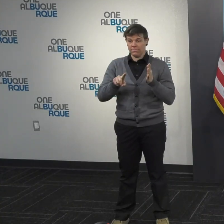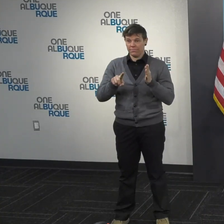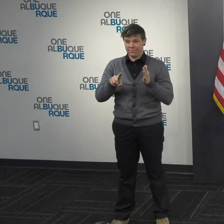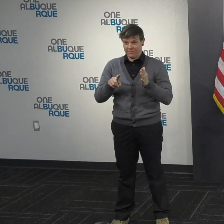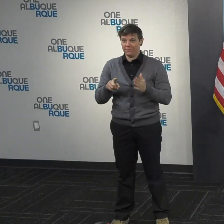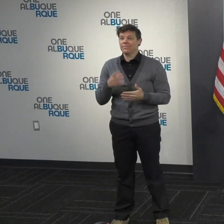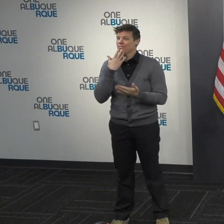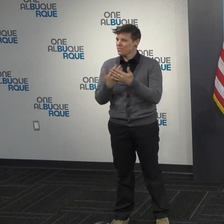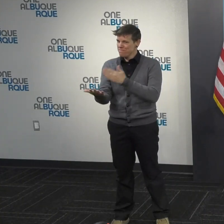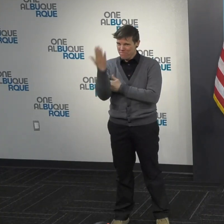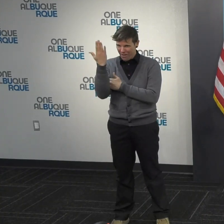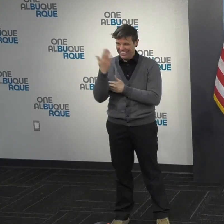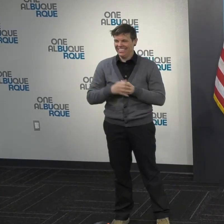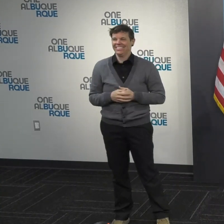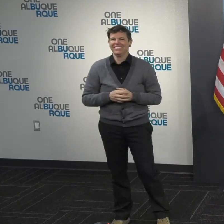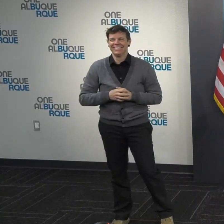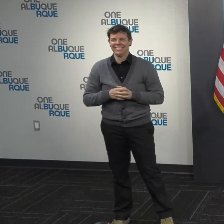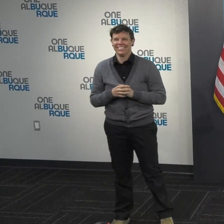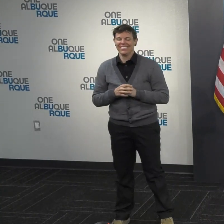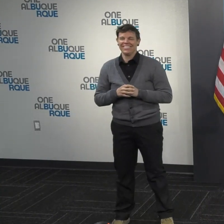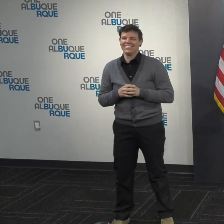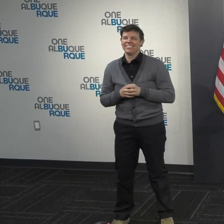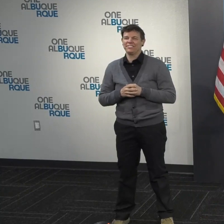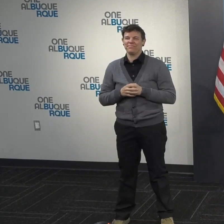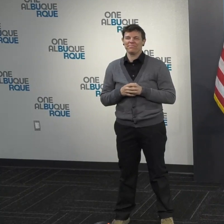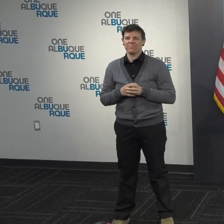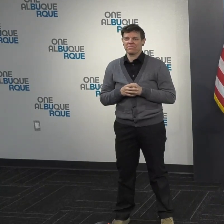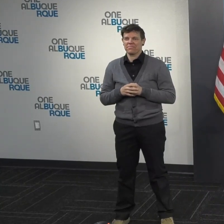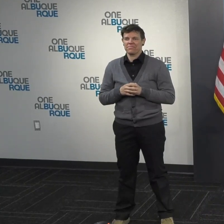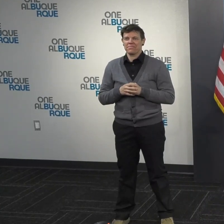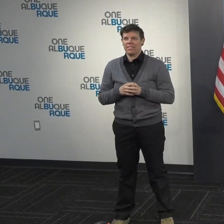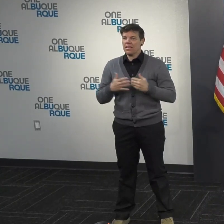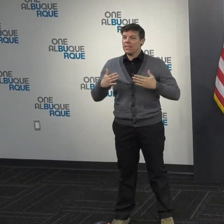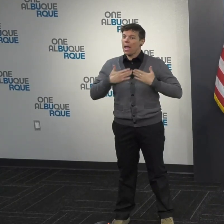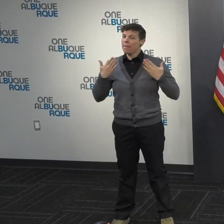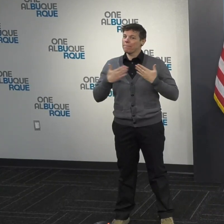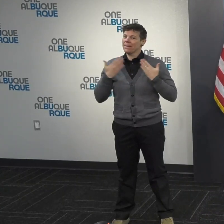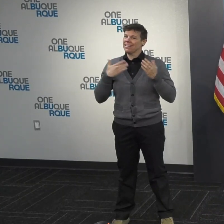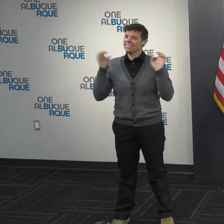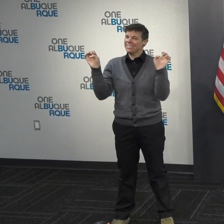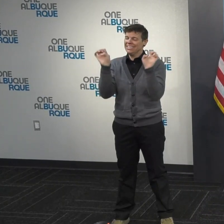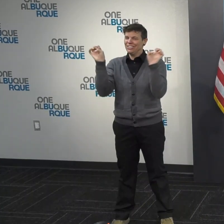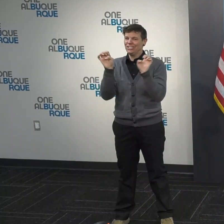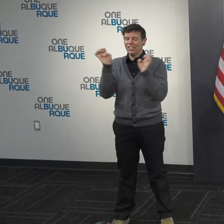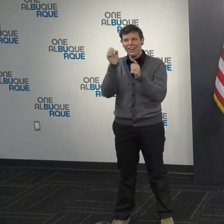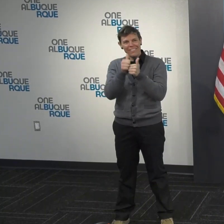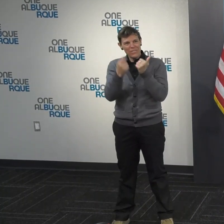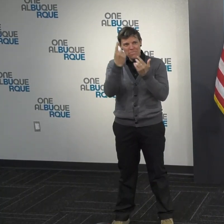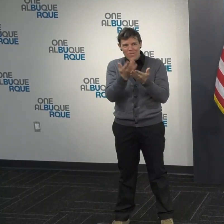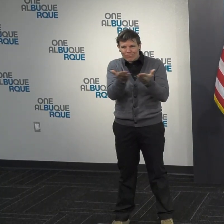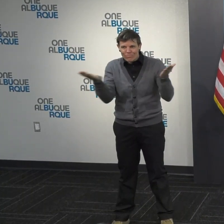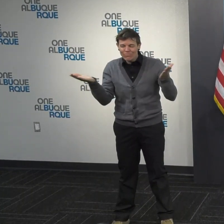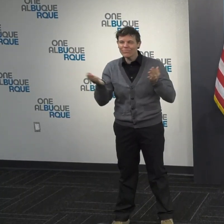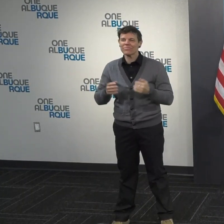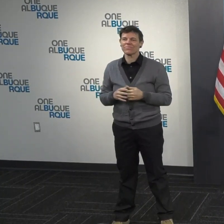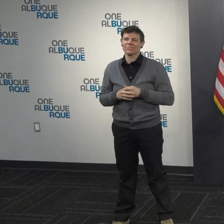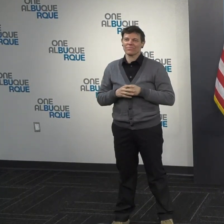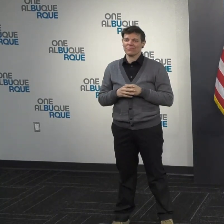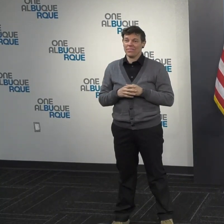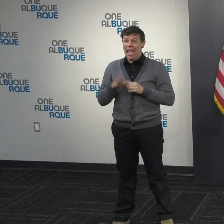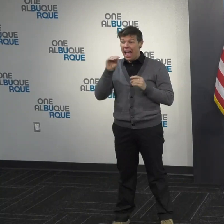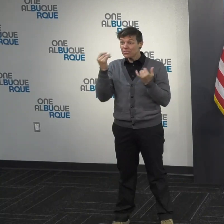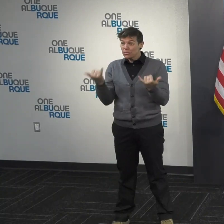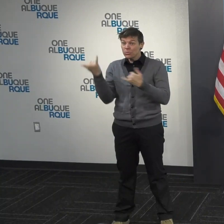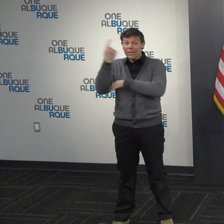Okay, good morning. And happy Easter to everyone, and of course, snowy Easter, as